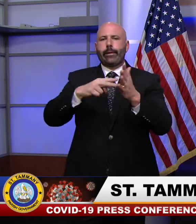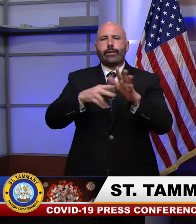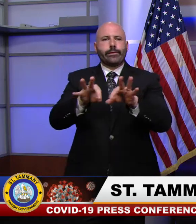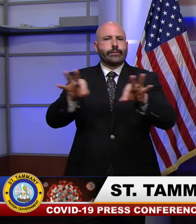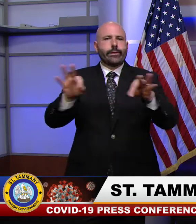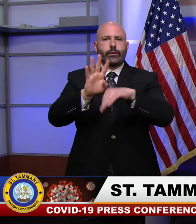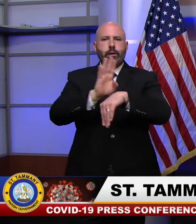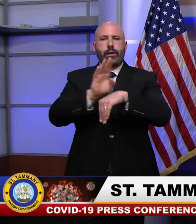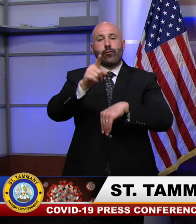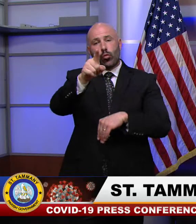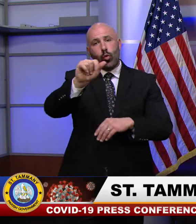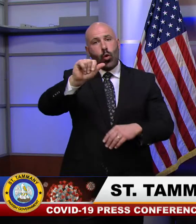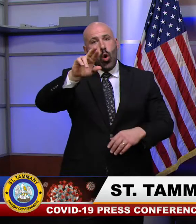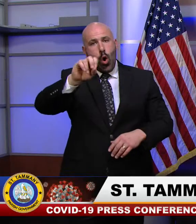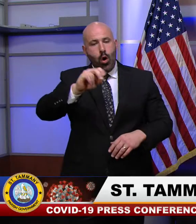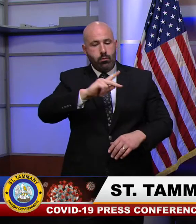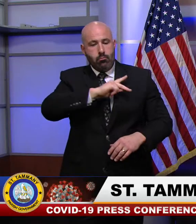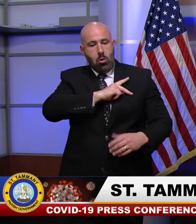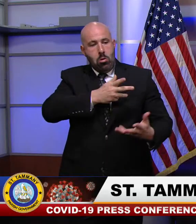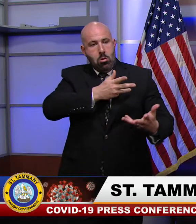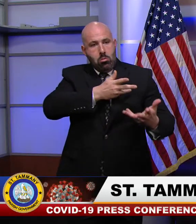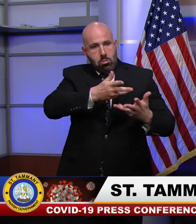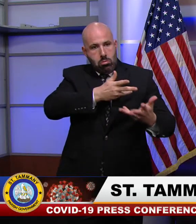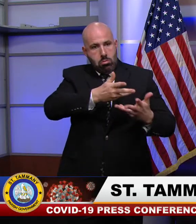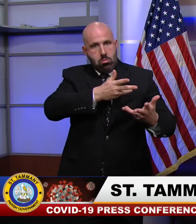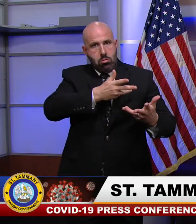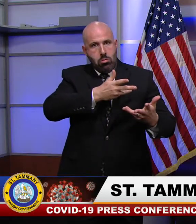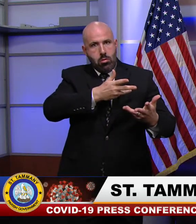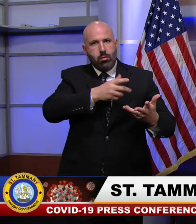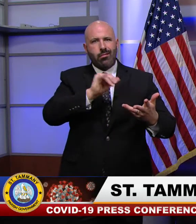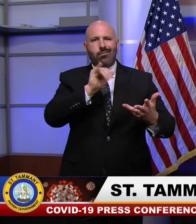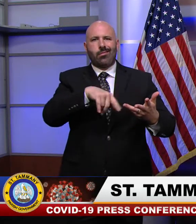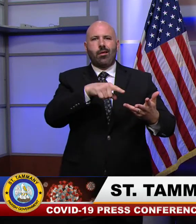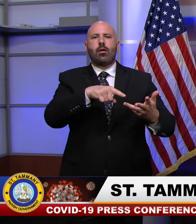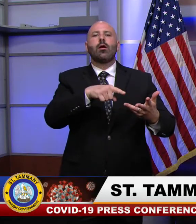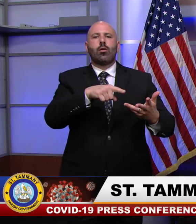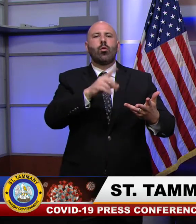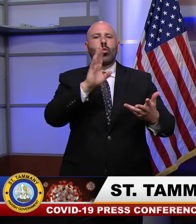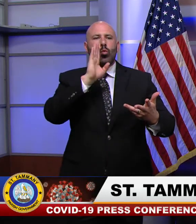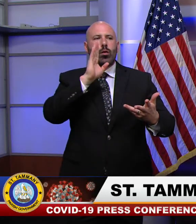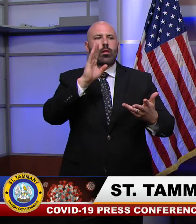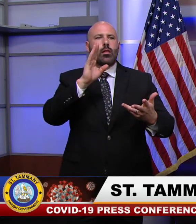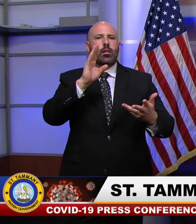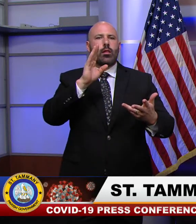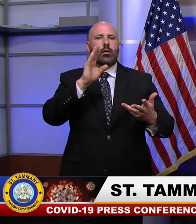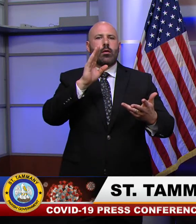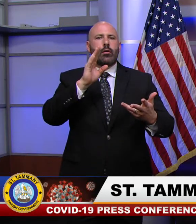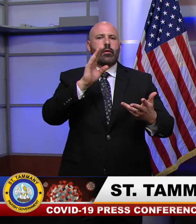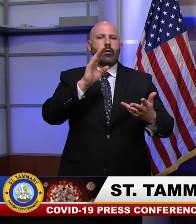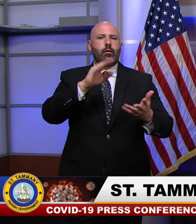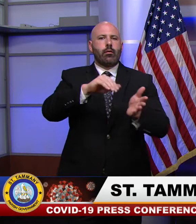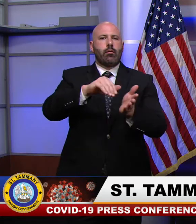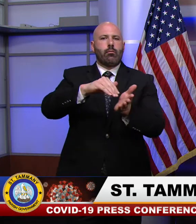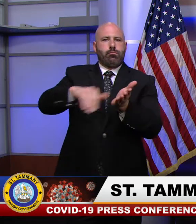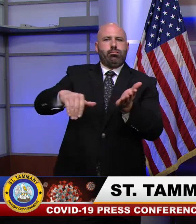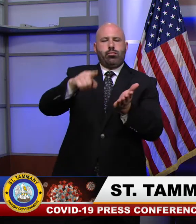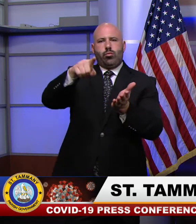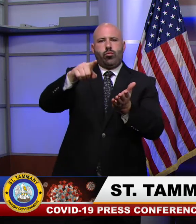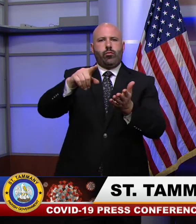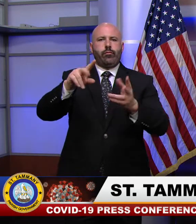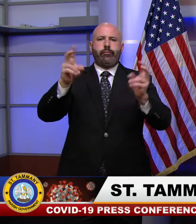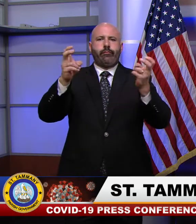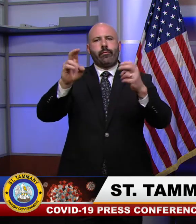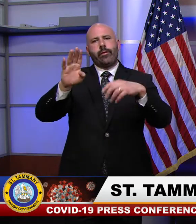in personal contact, that is more or less going to preclude you from being an essential business. But we have